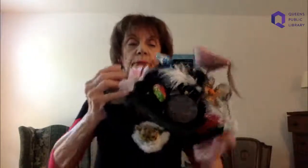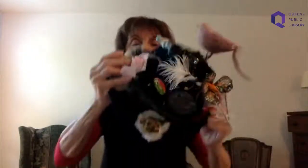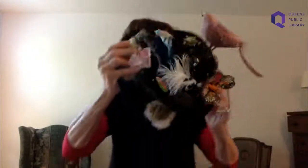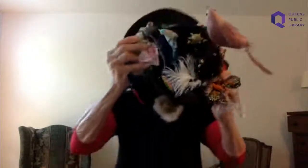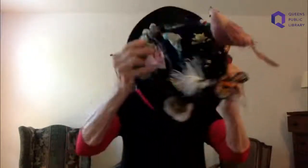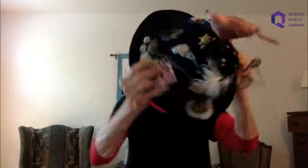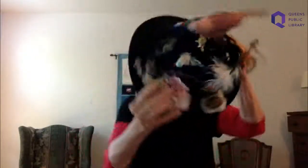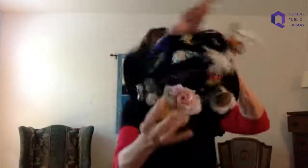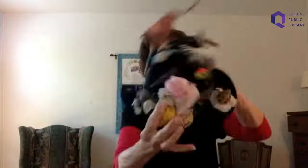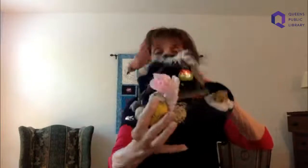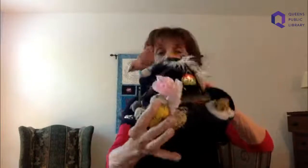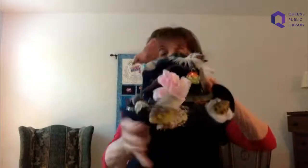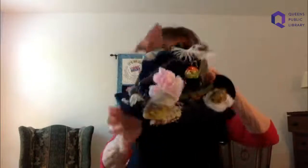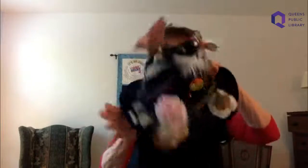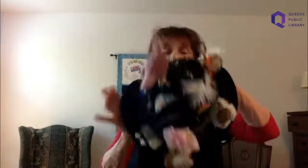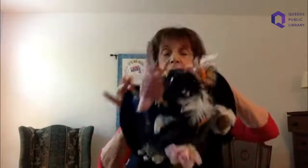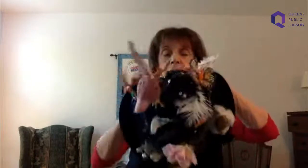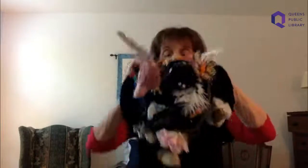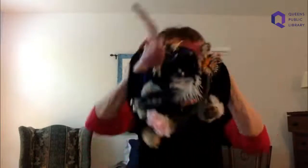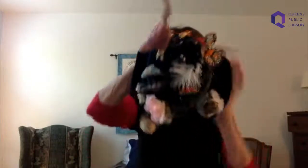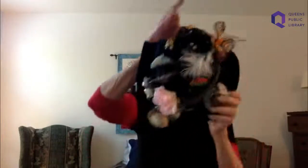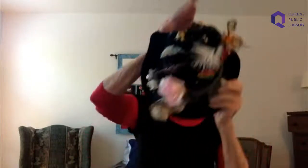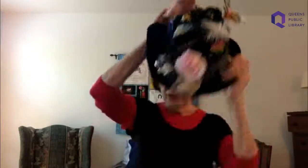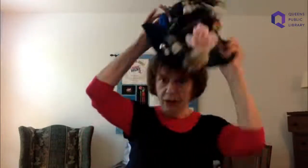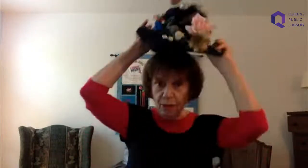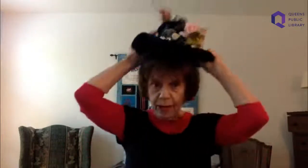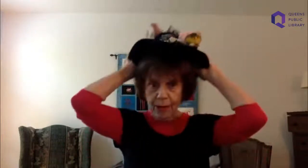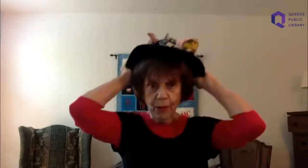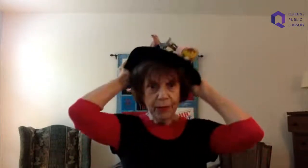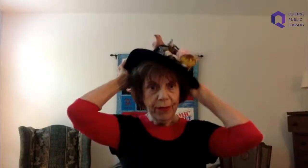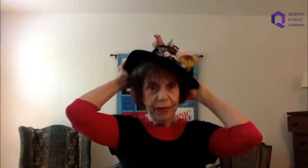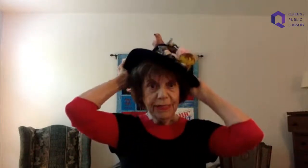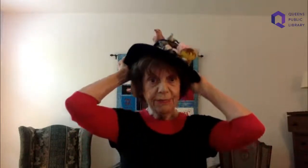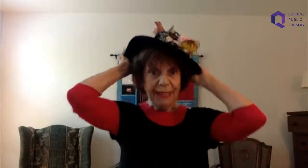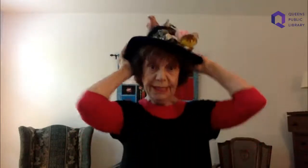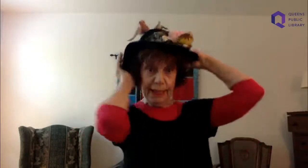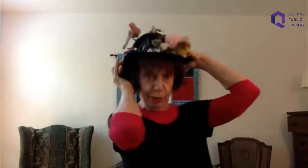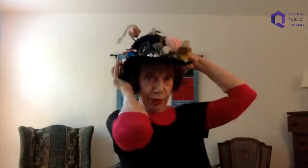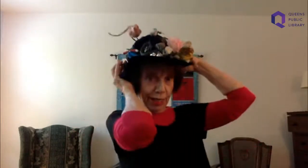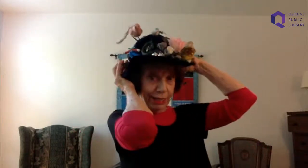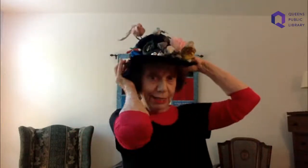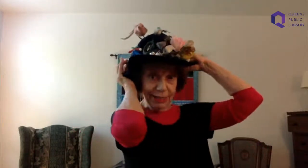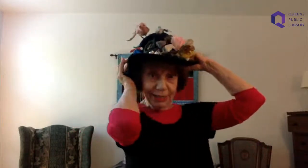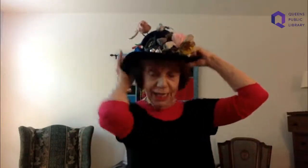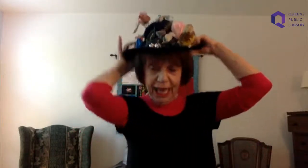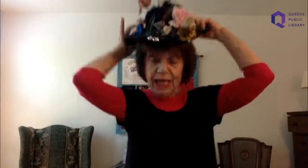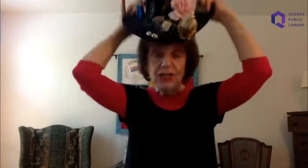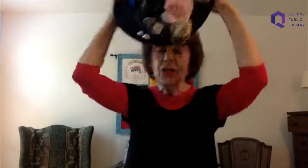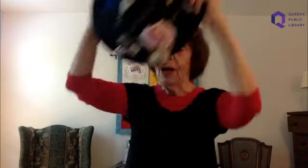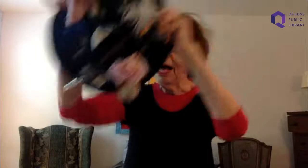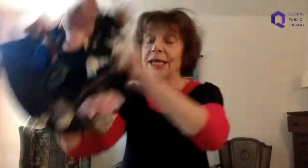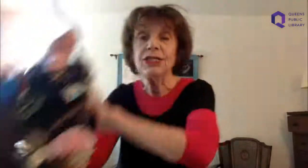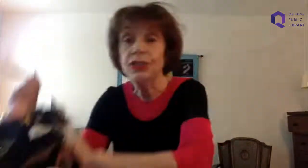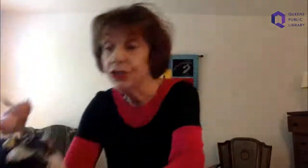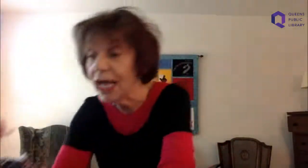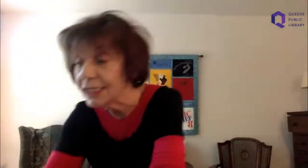Barbara's story hat. And there you go. I wear it. This is my table of contents. So I